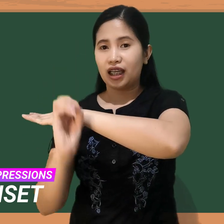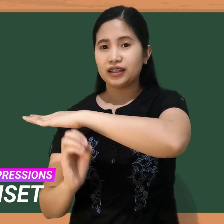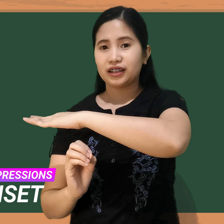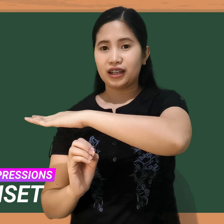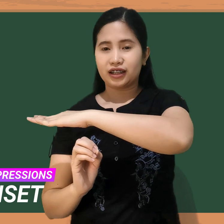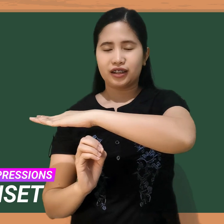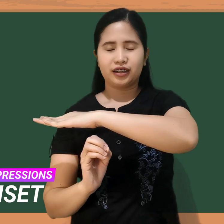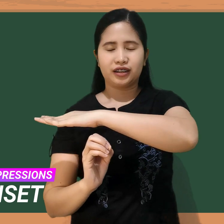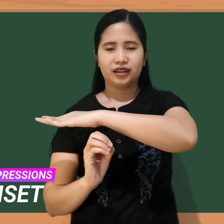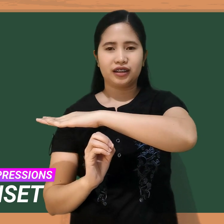Sunset.